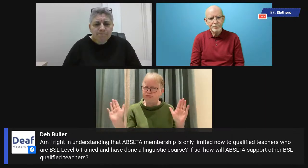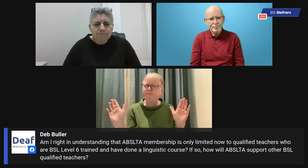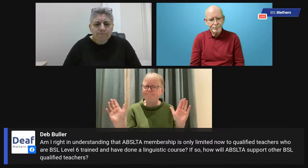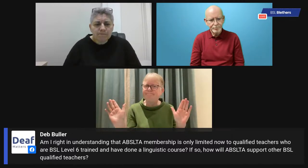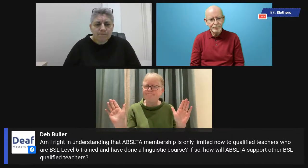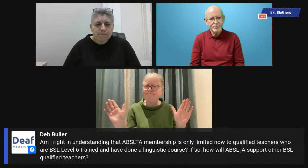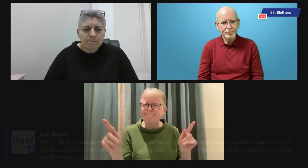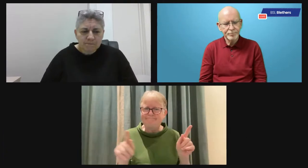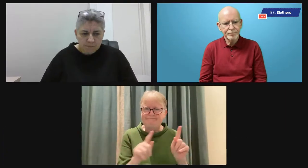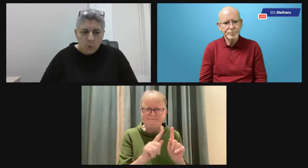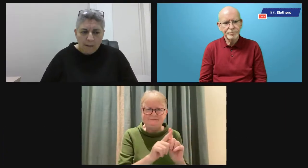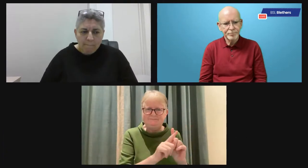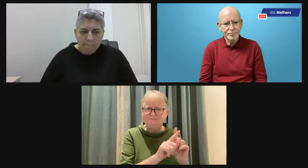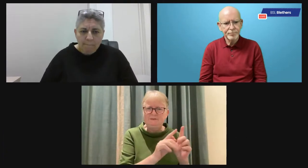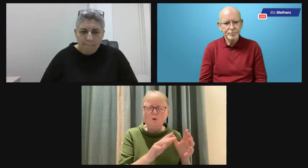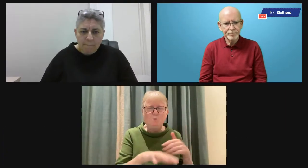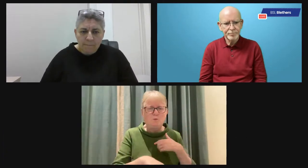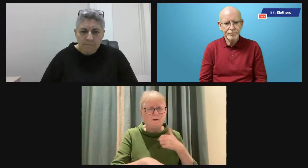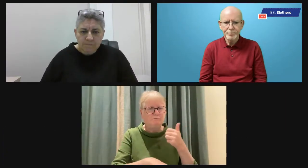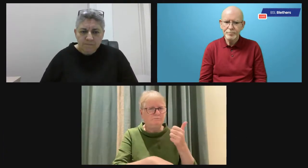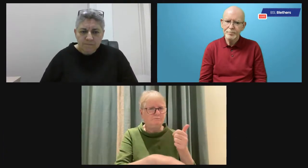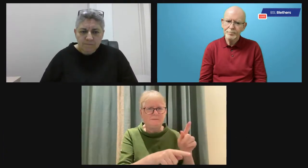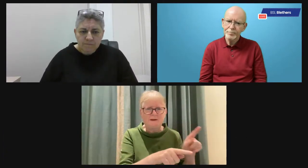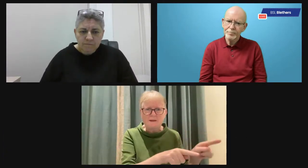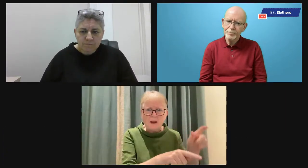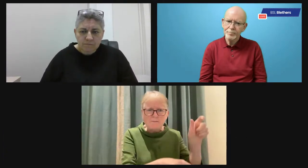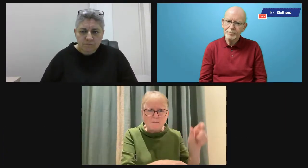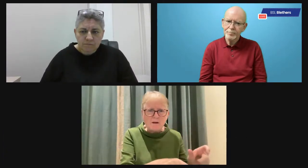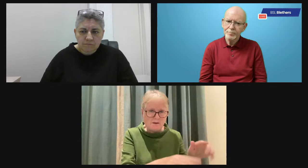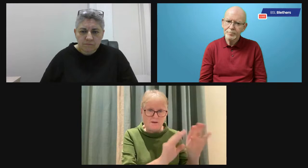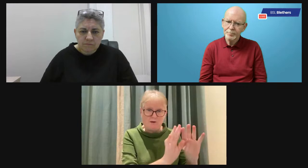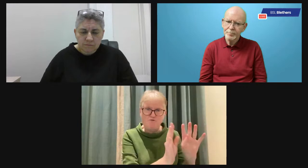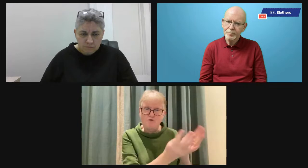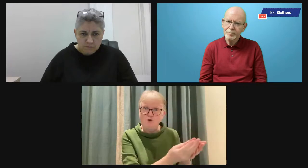Yeah. Okay. We're a broad church.